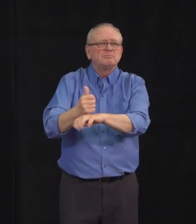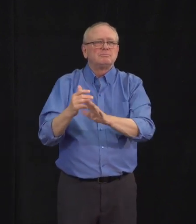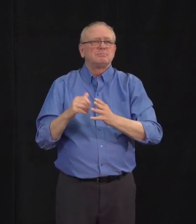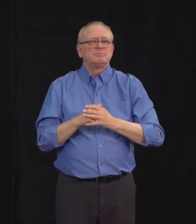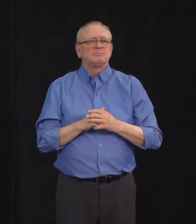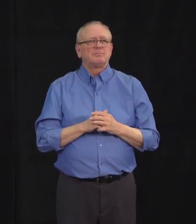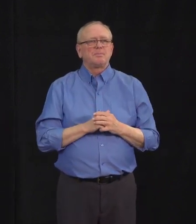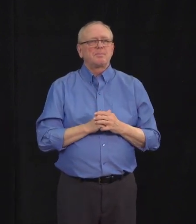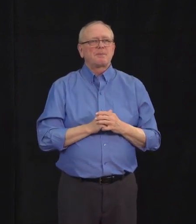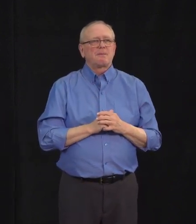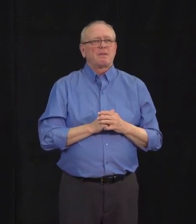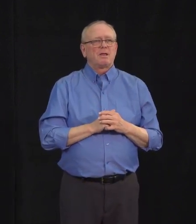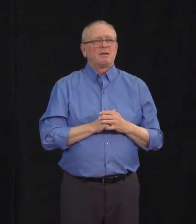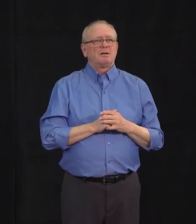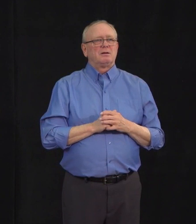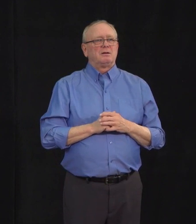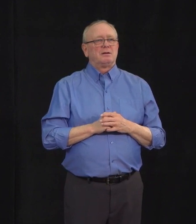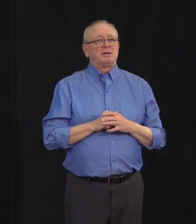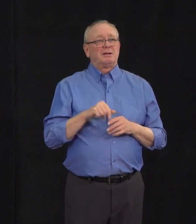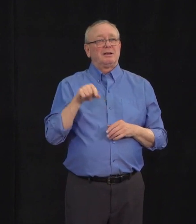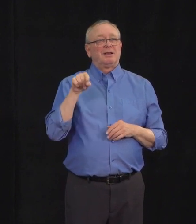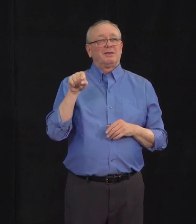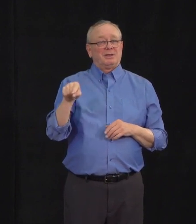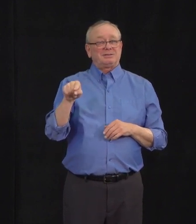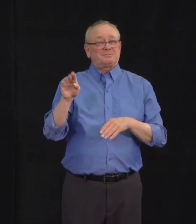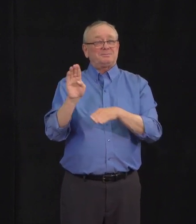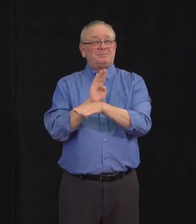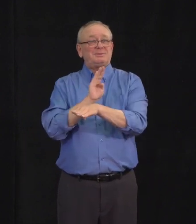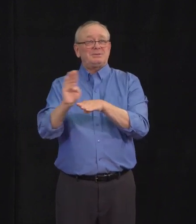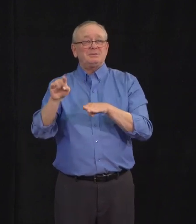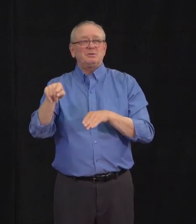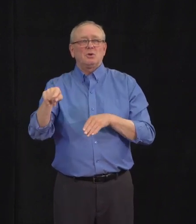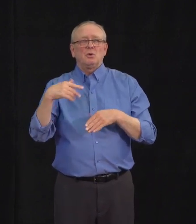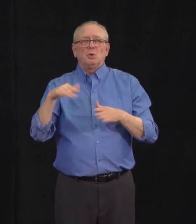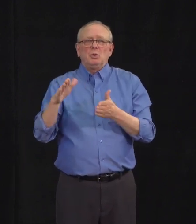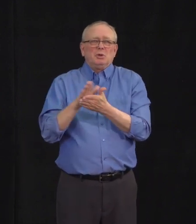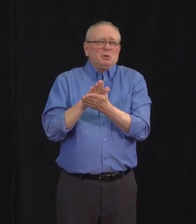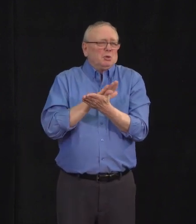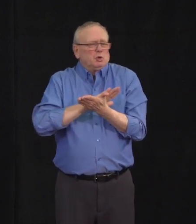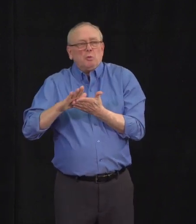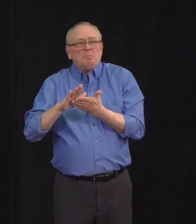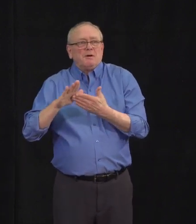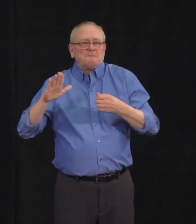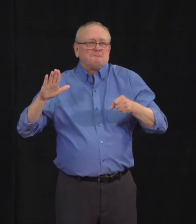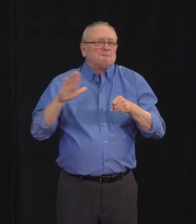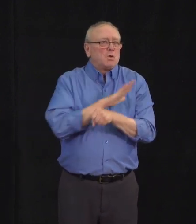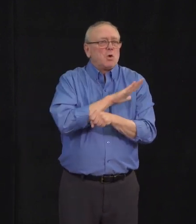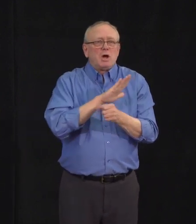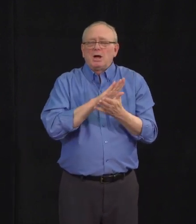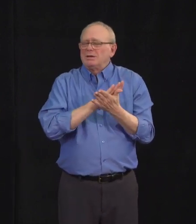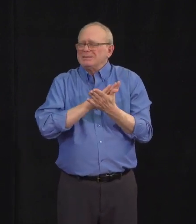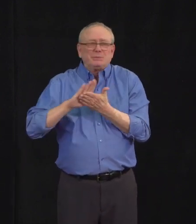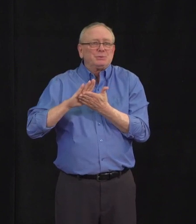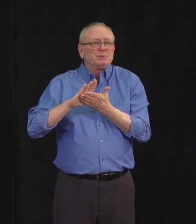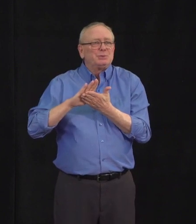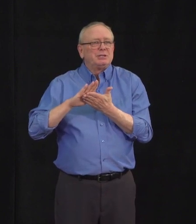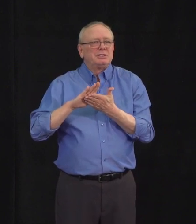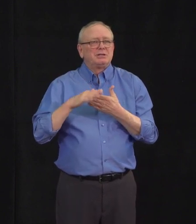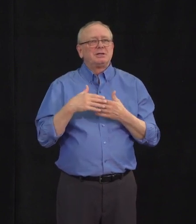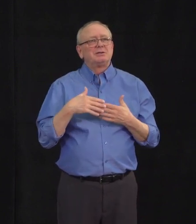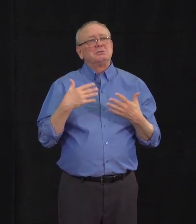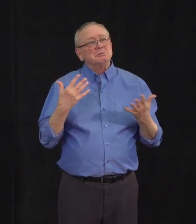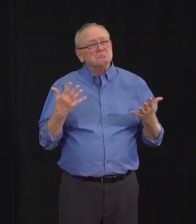site itself at this point has been fully cleaned. And so the question would be making sure that employees know that